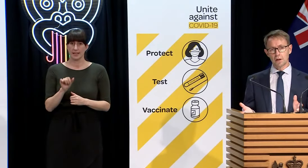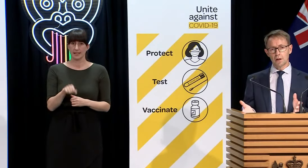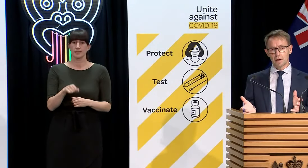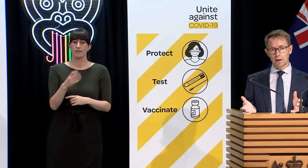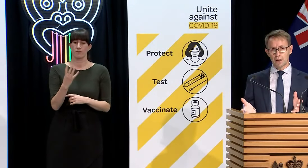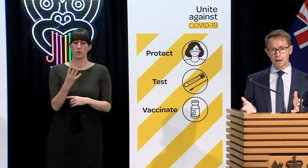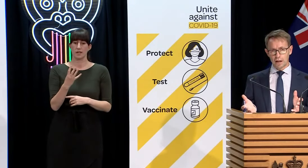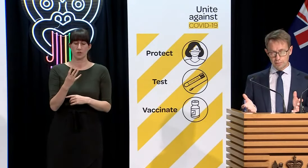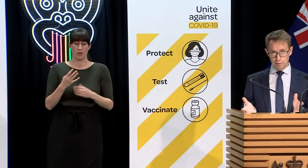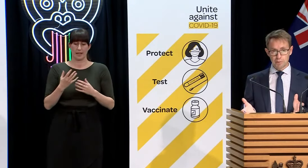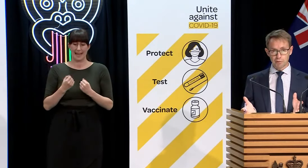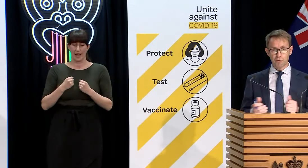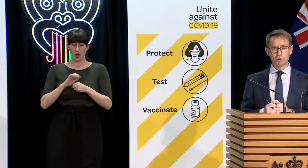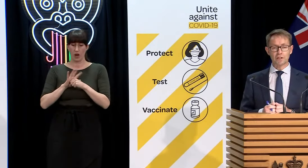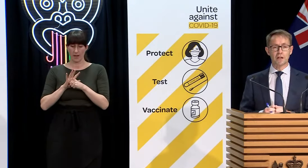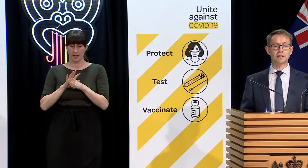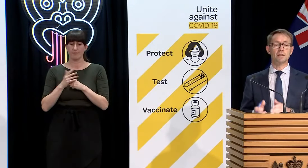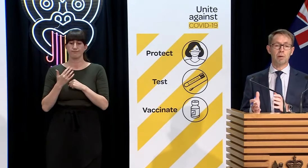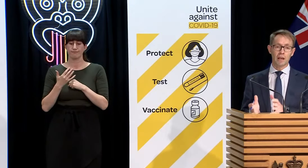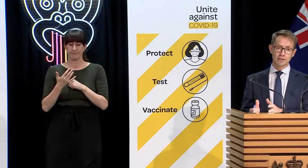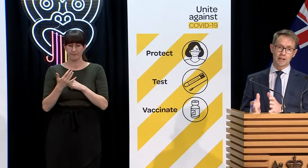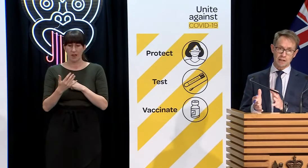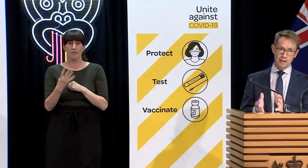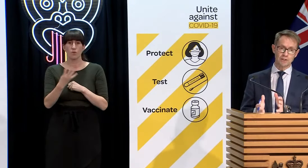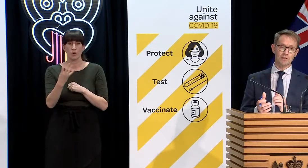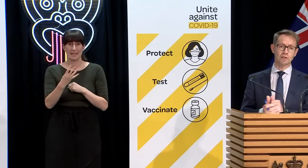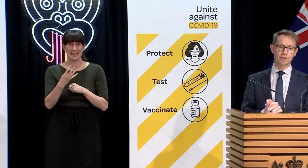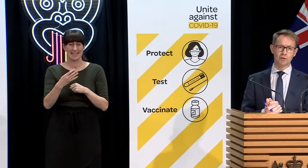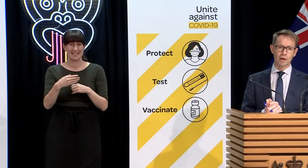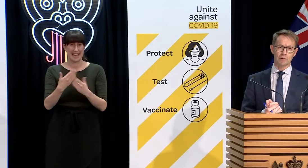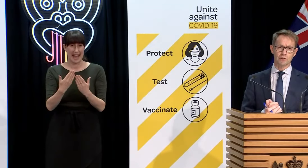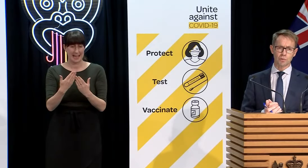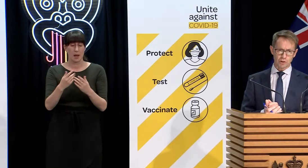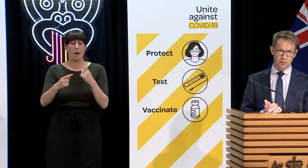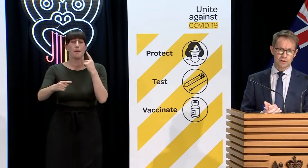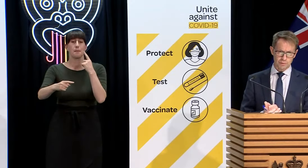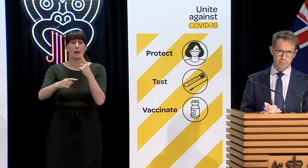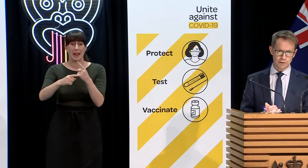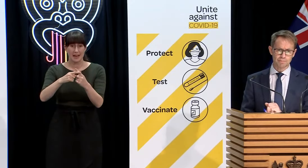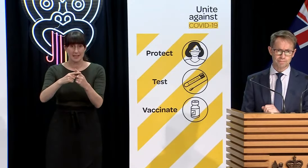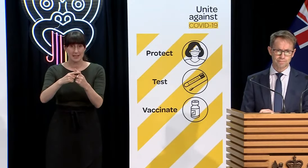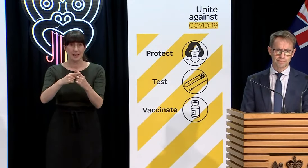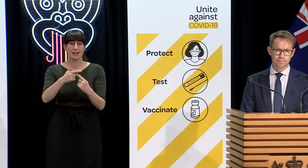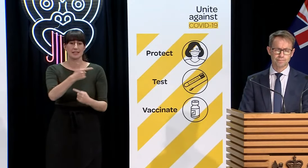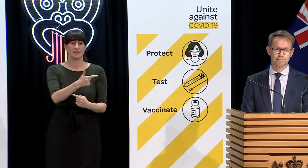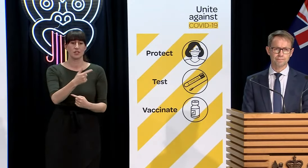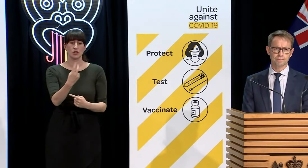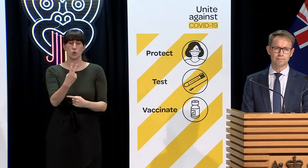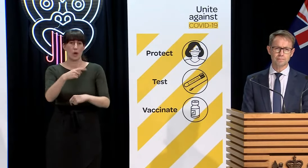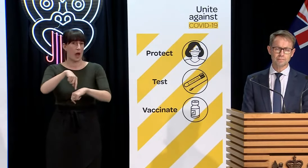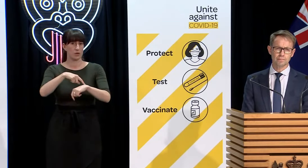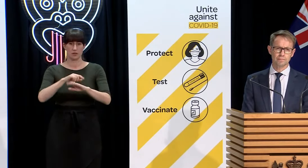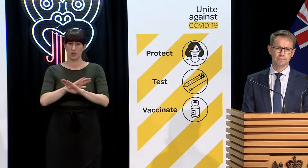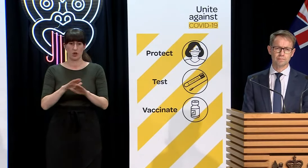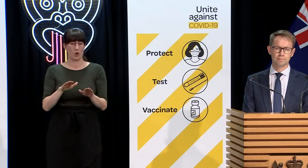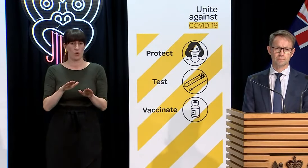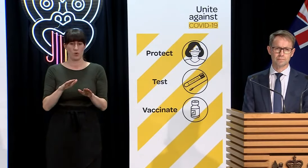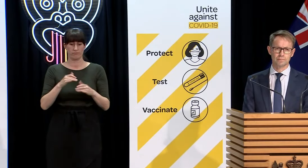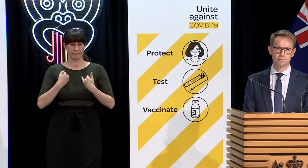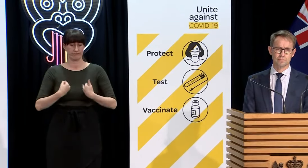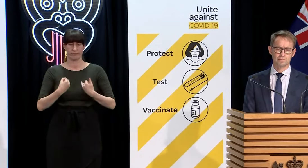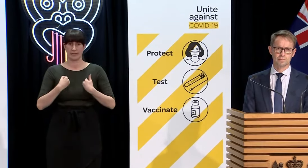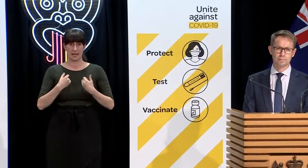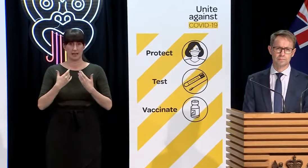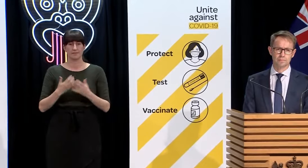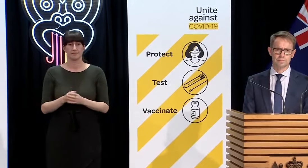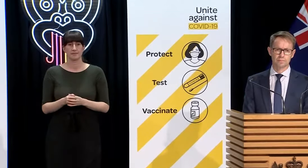days, a minimum of 14 days, plus at least 72 hours with no symptoms. And Minister,